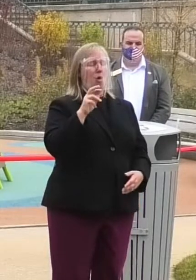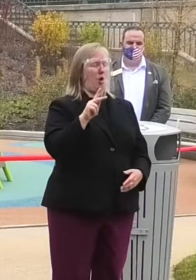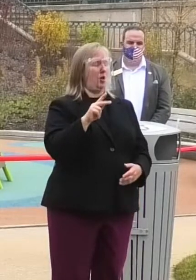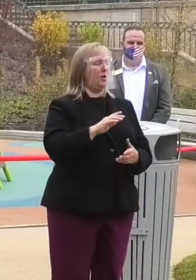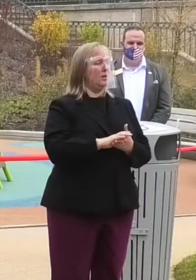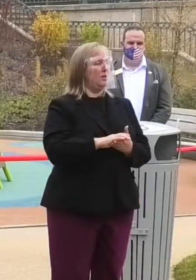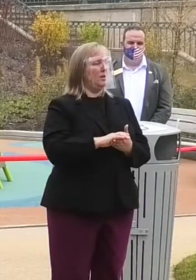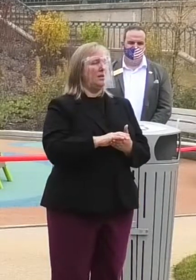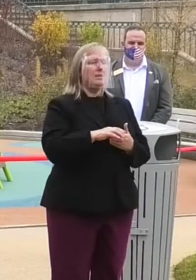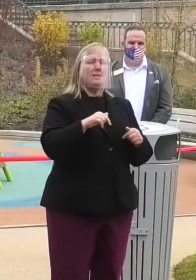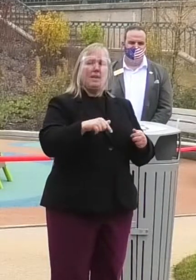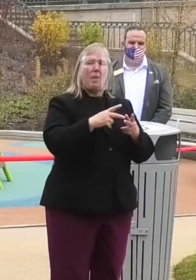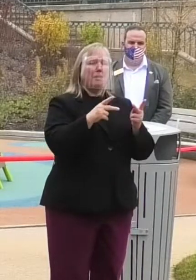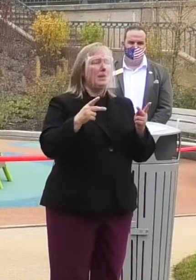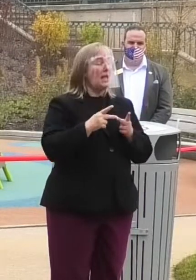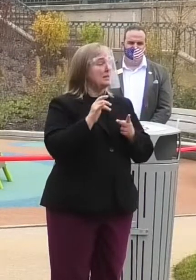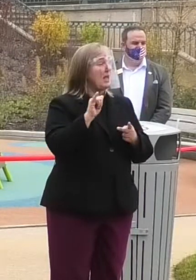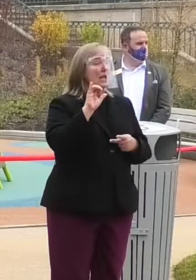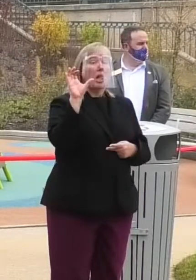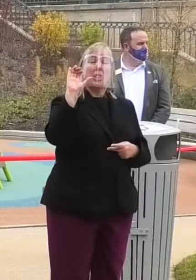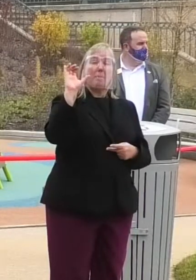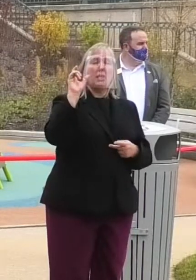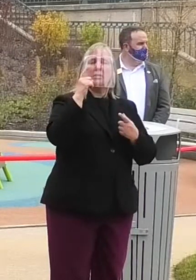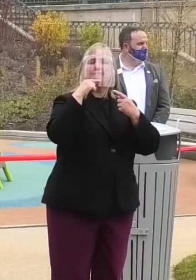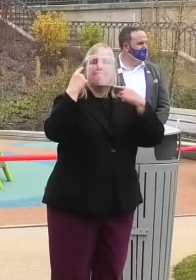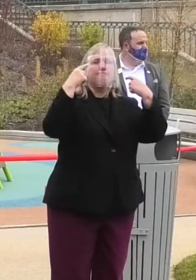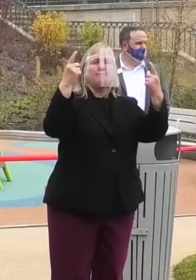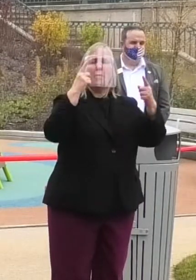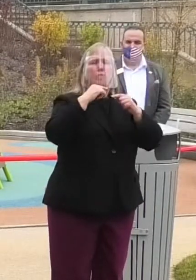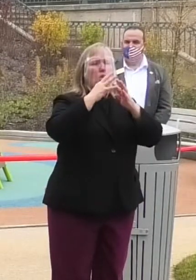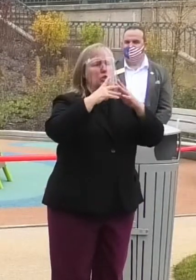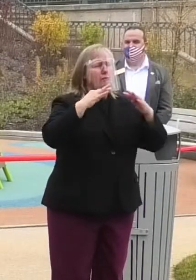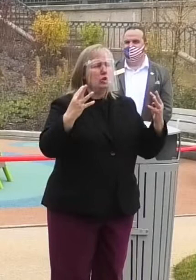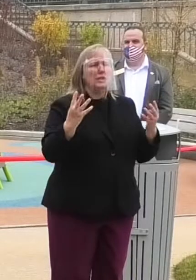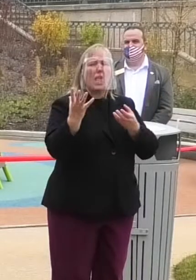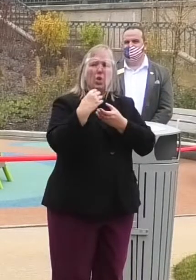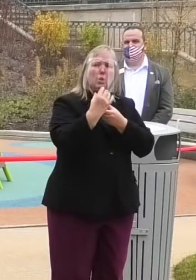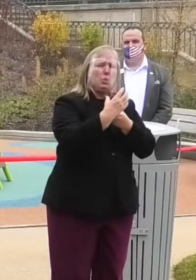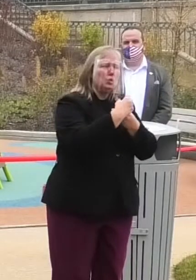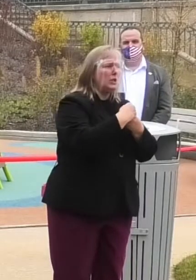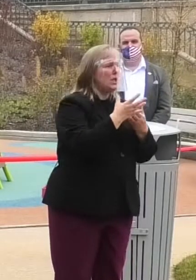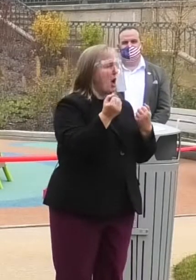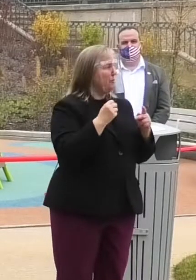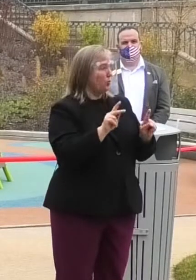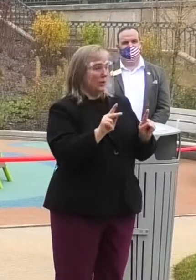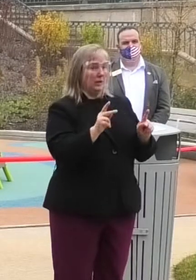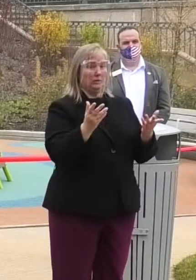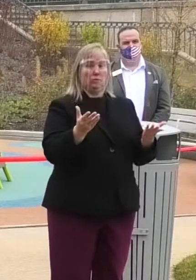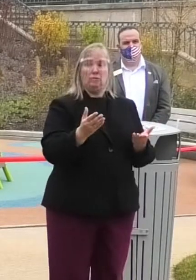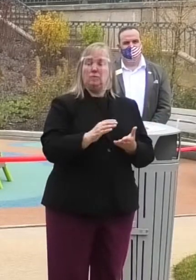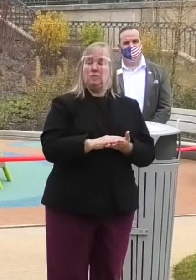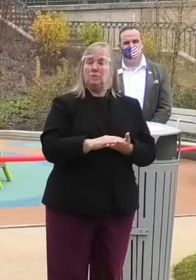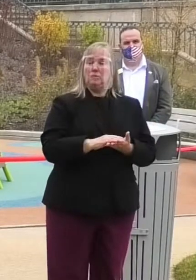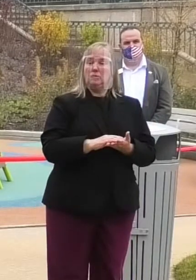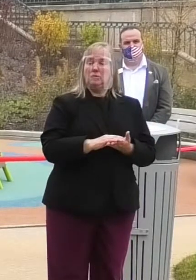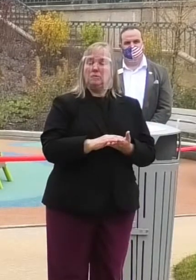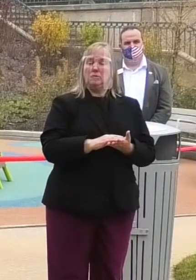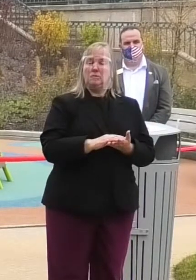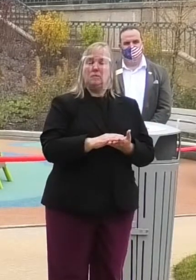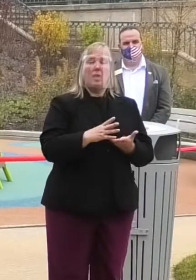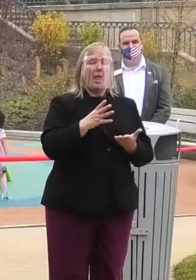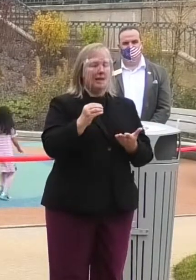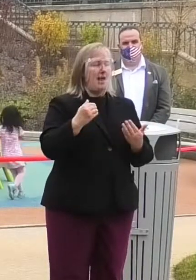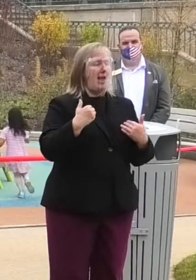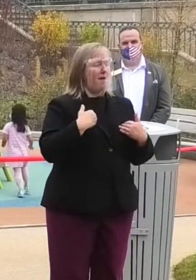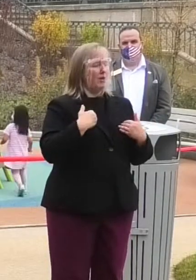place such as Columbia that is known for diversity, inclusion, and opportunity. And having